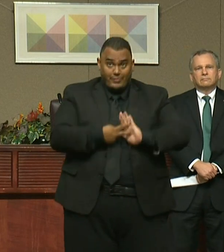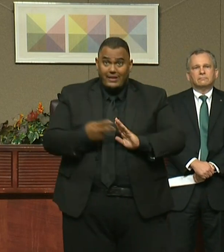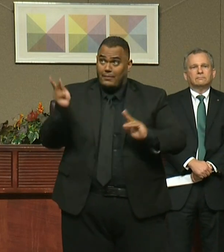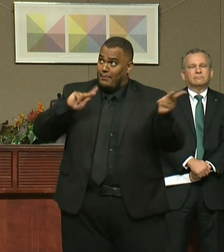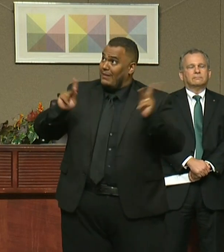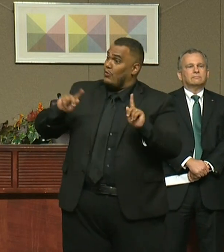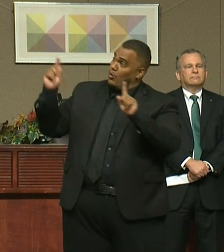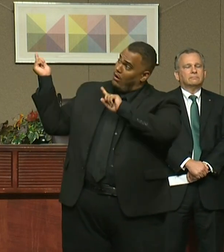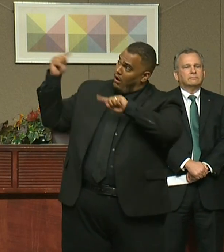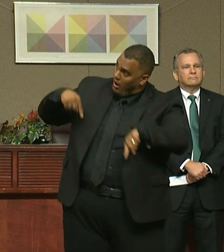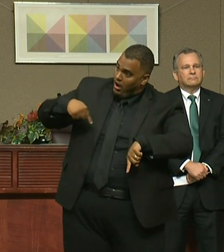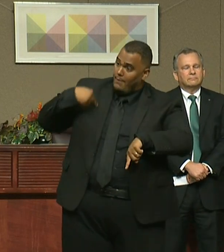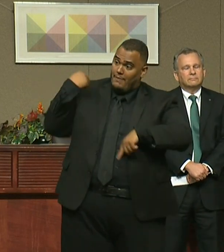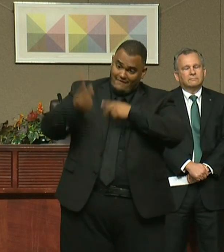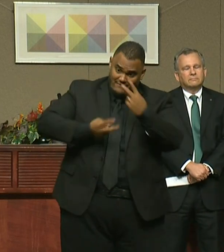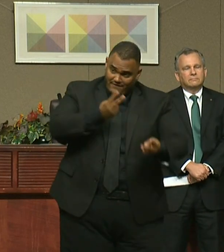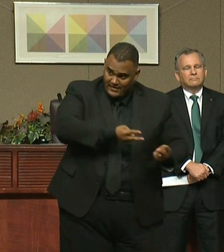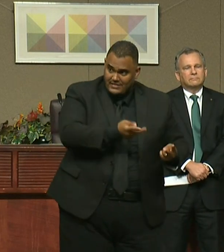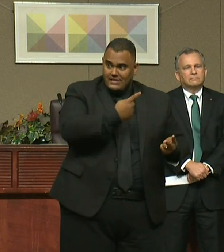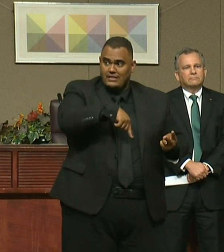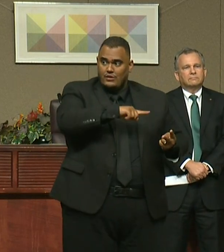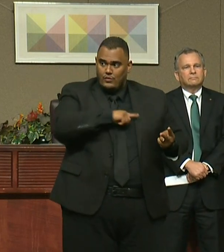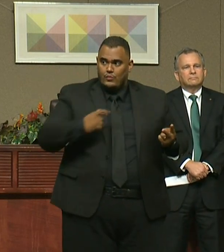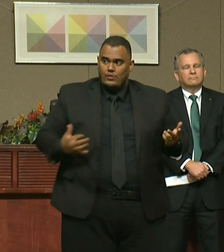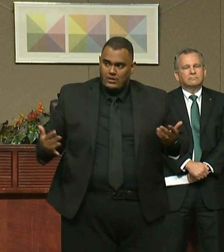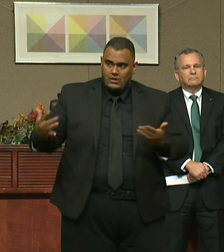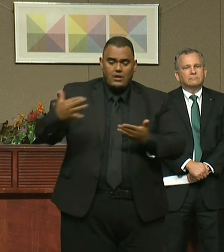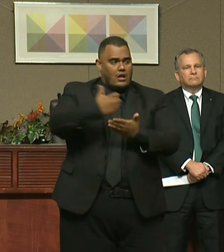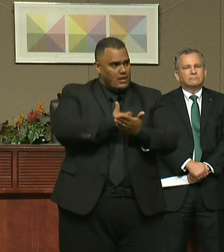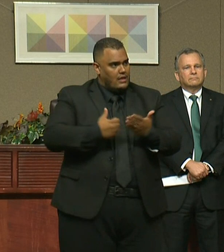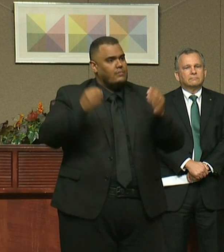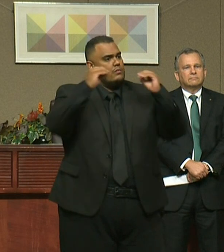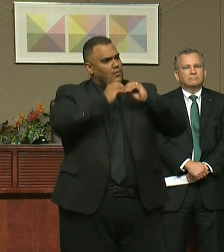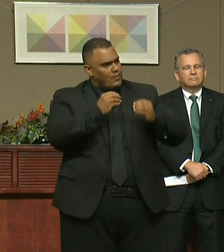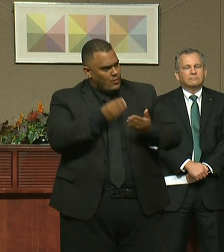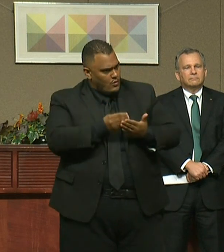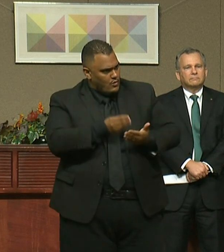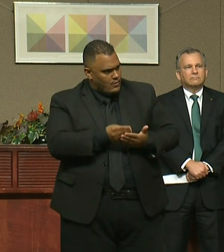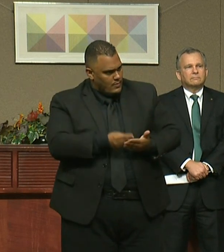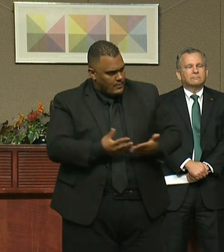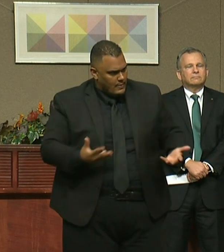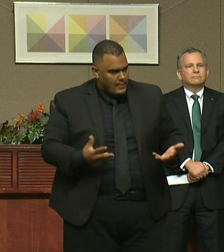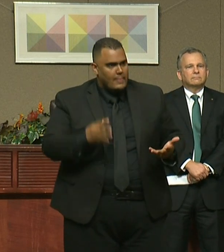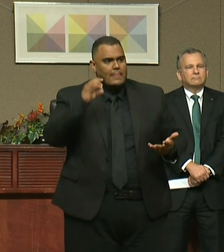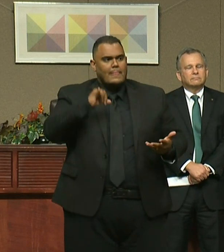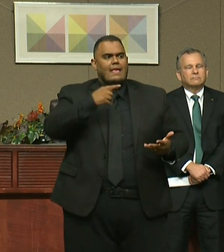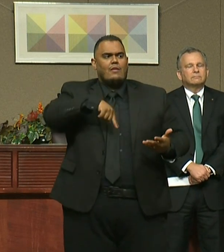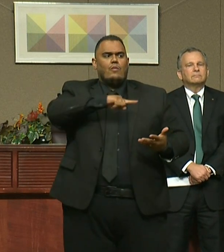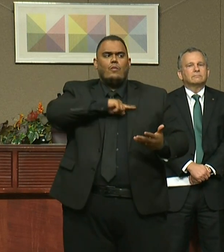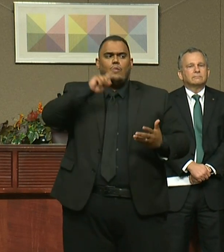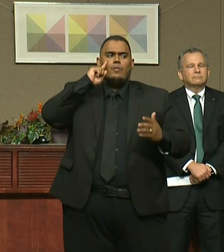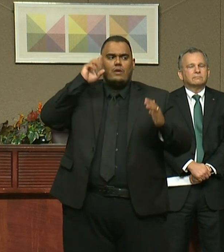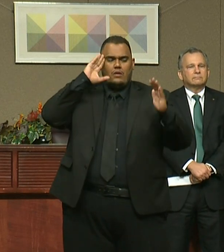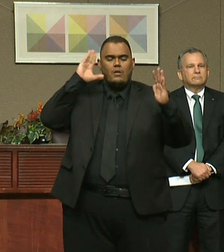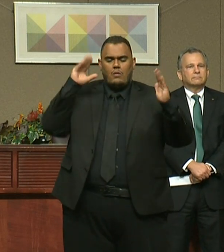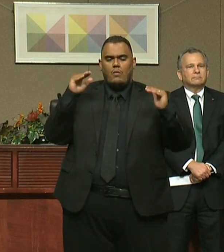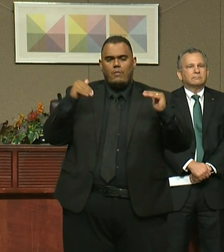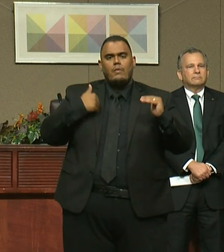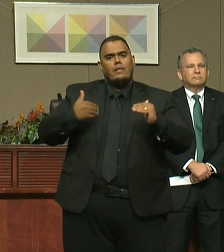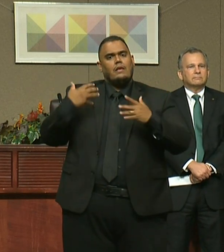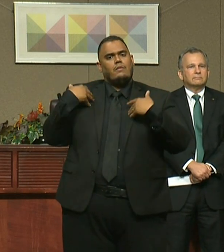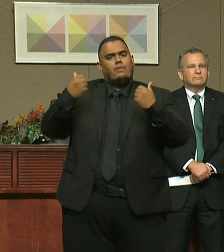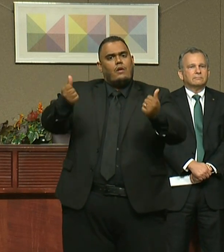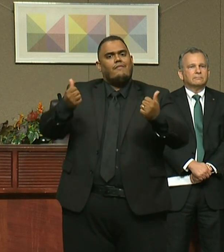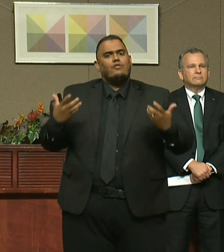economic revenues for us as a community. So we will hopefully recover sooner than later.